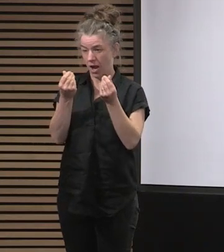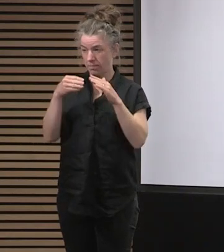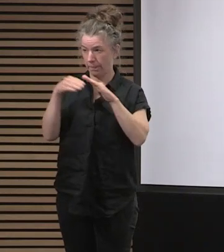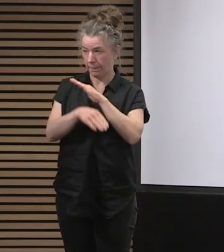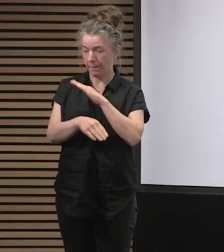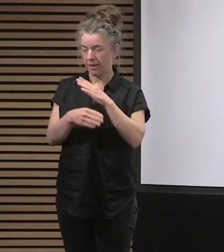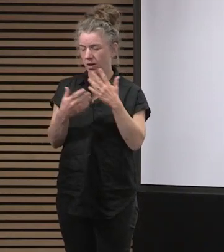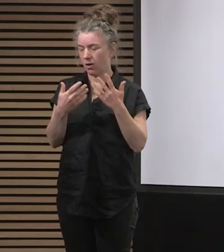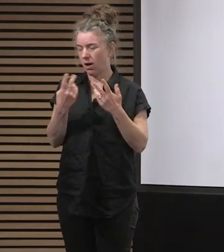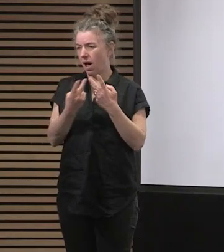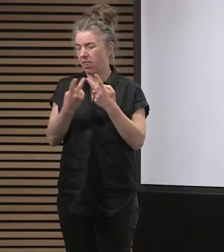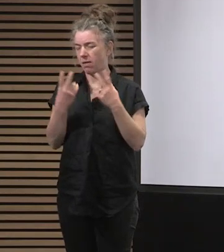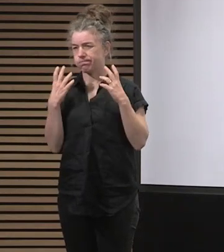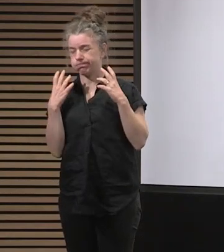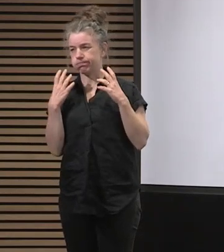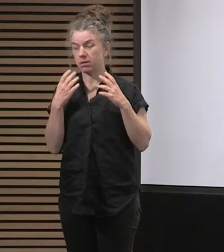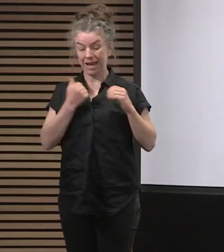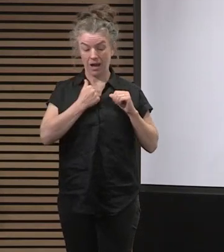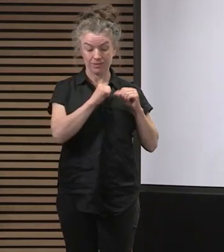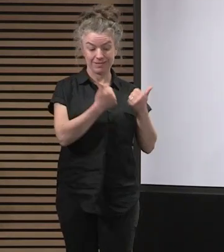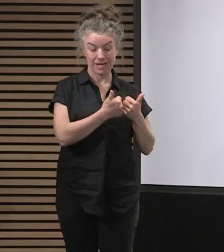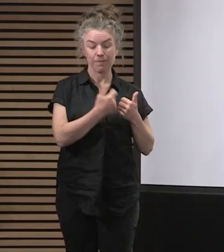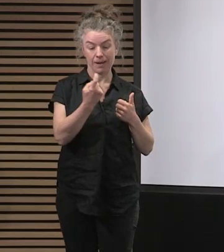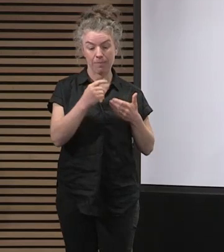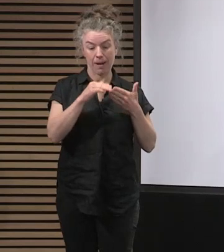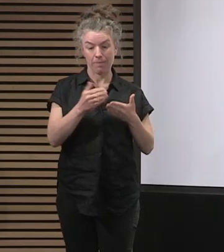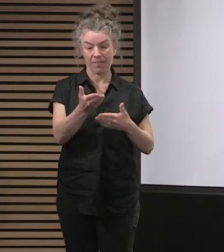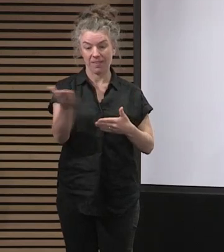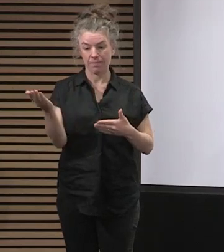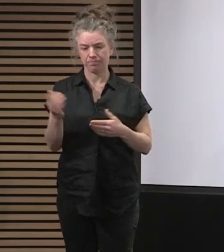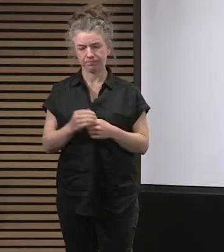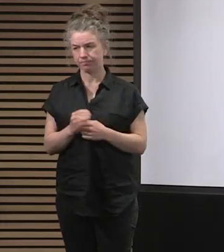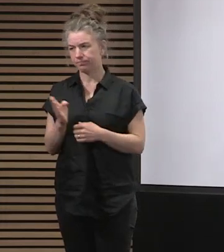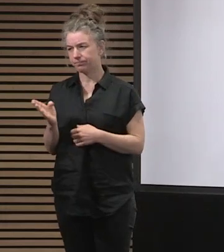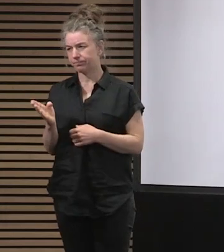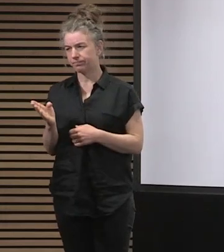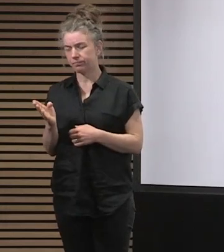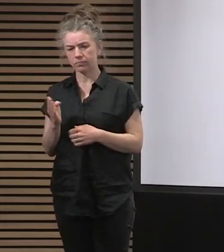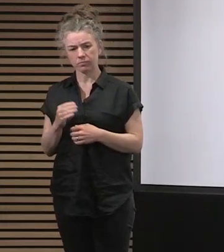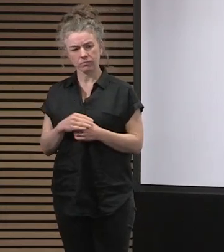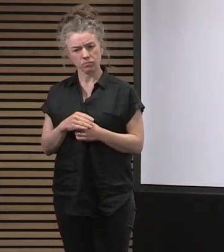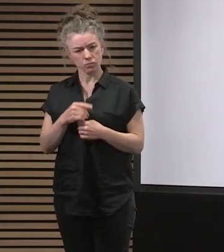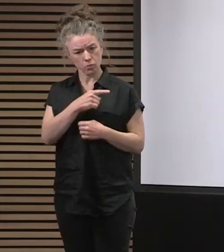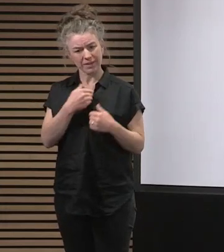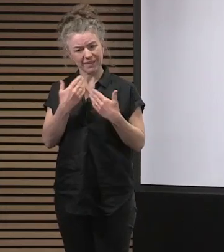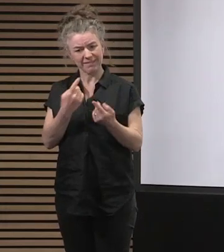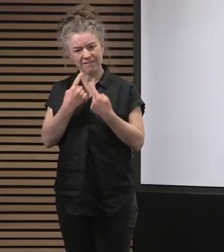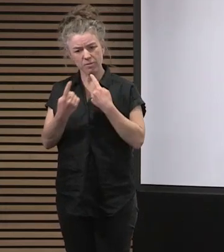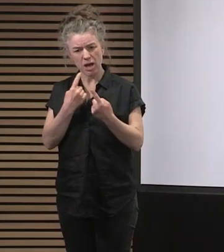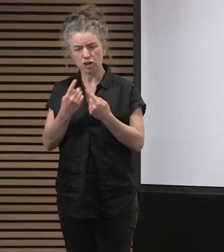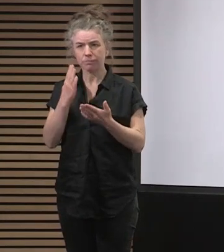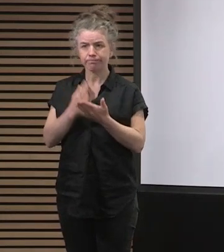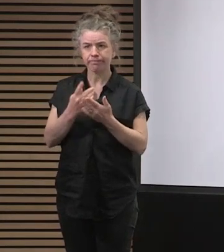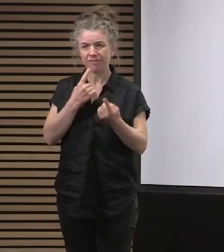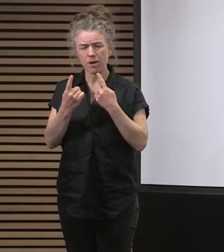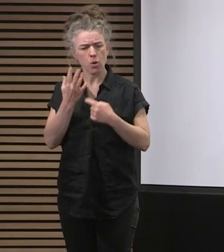and to help provide support. And so that work is well underway. When can they expect some information and some certainty around that? During